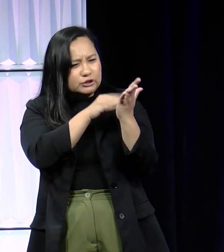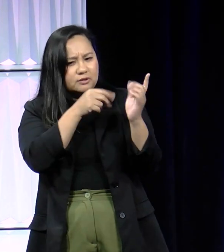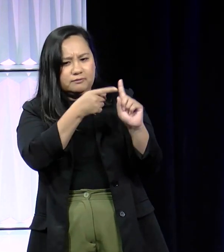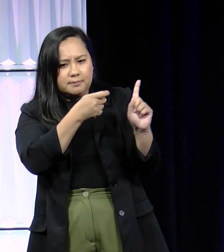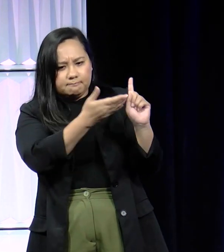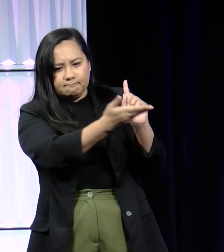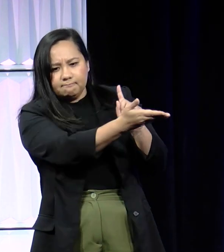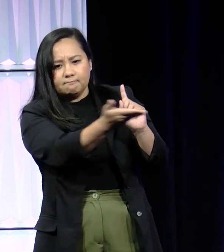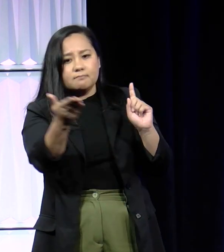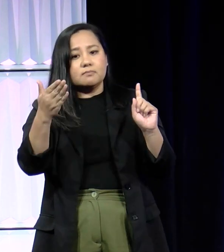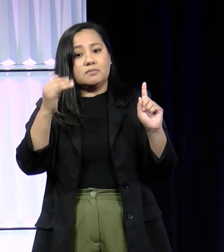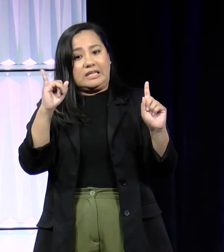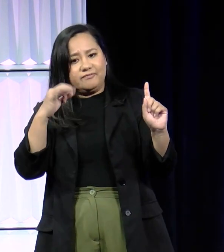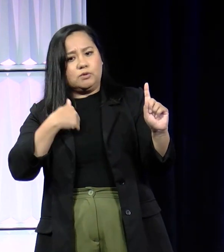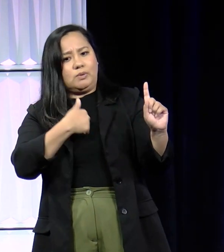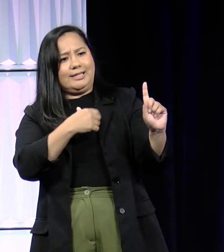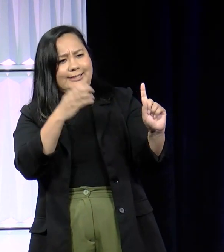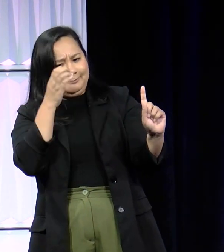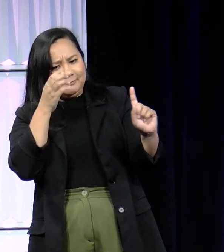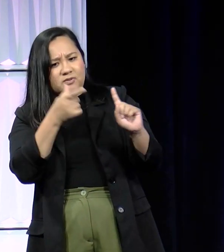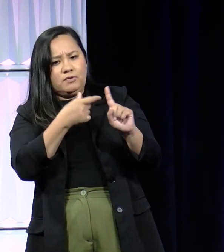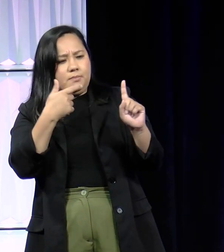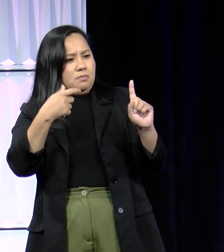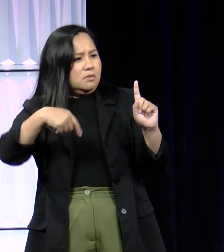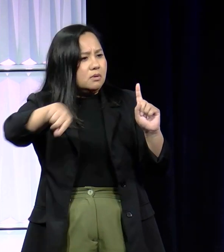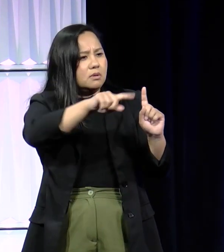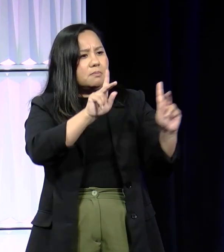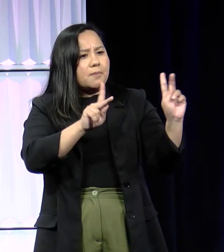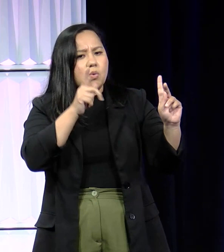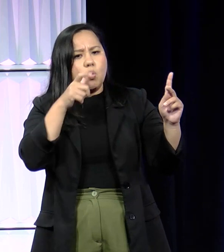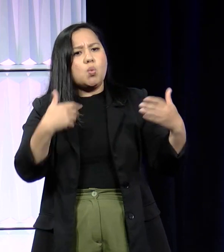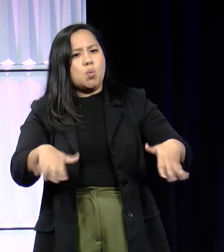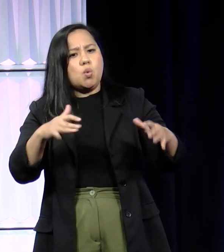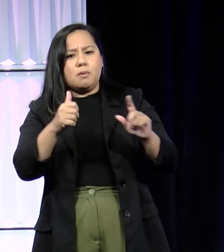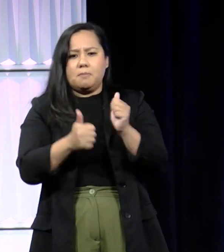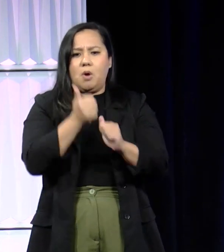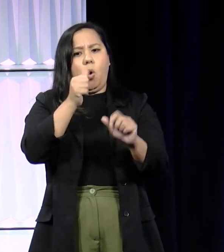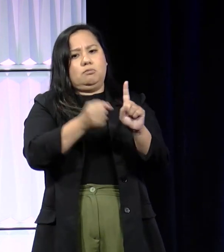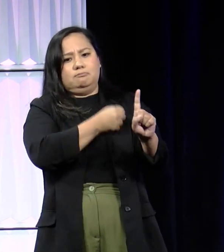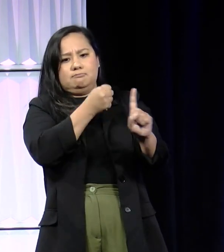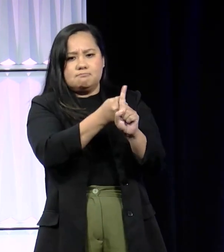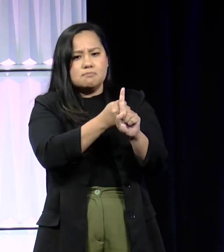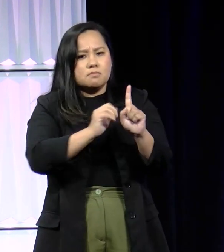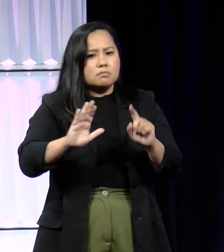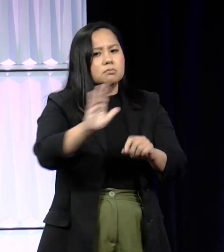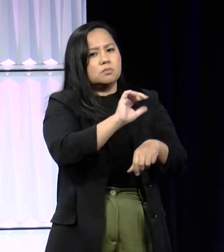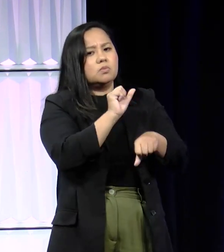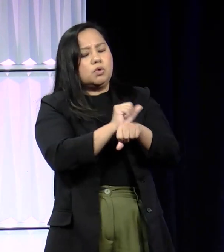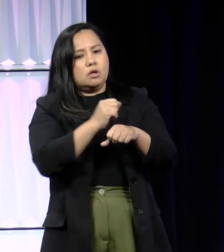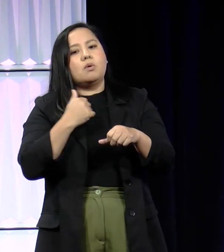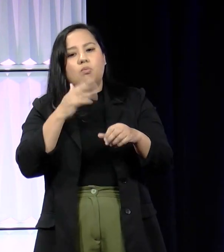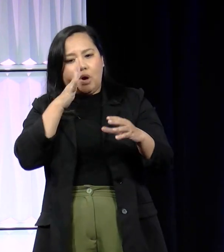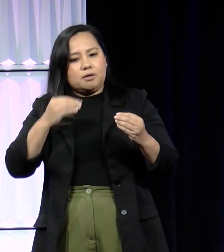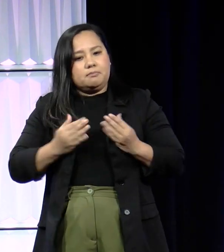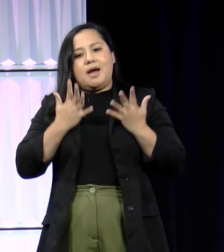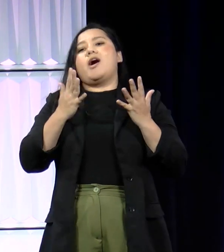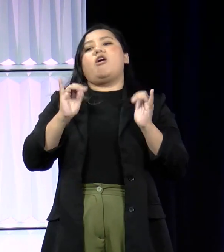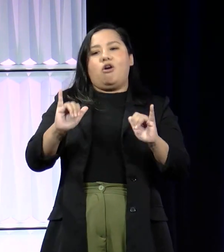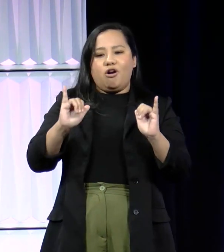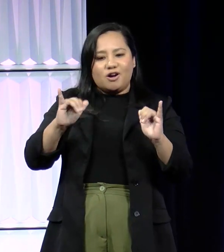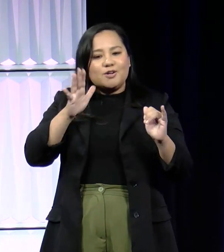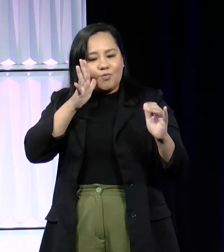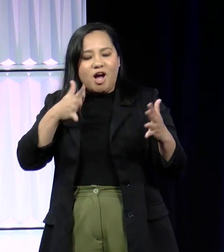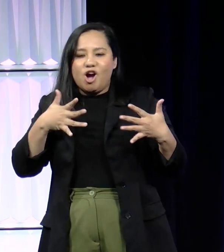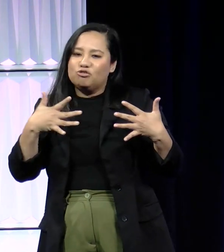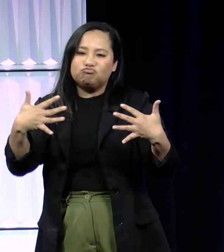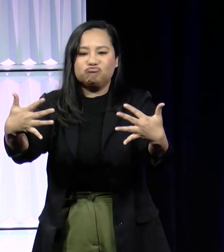impacted, it can inspire your work, and you can be fearless. Over the next few days,